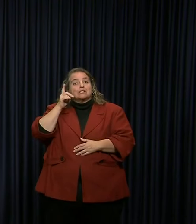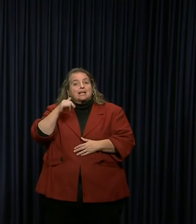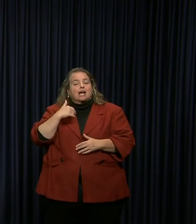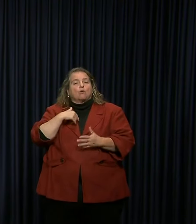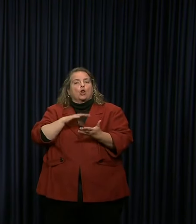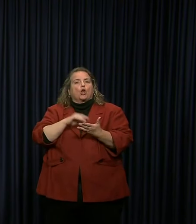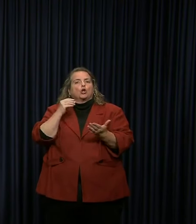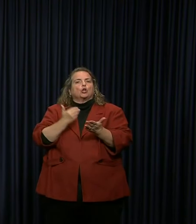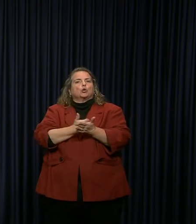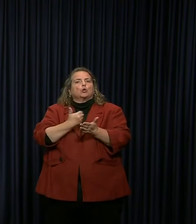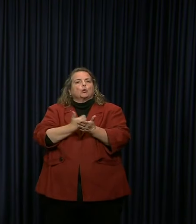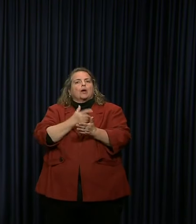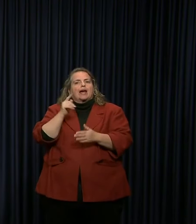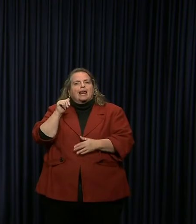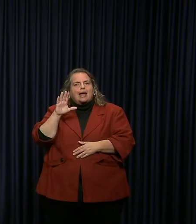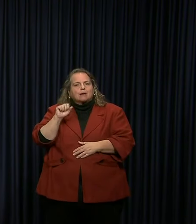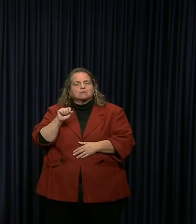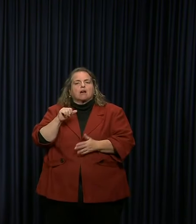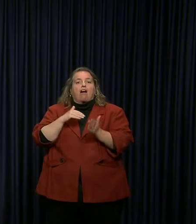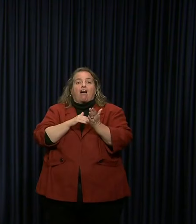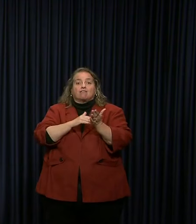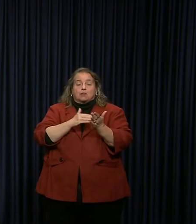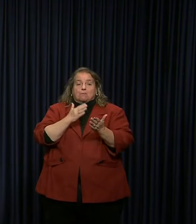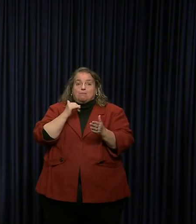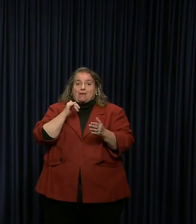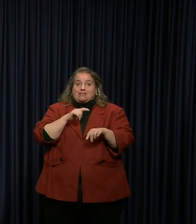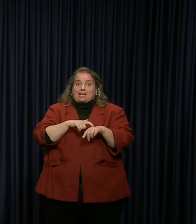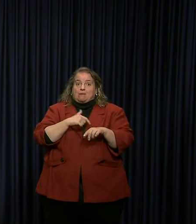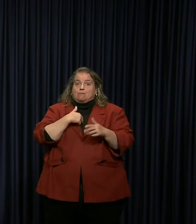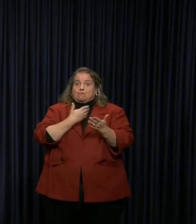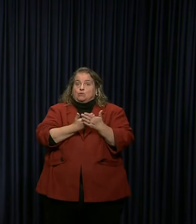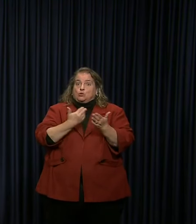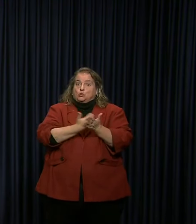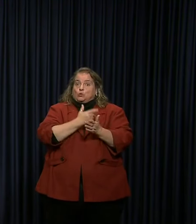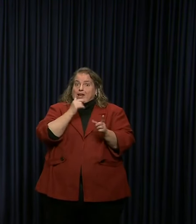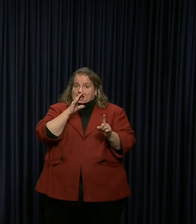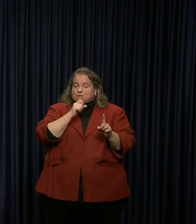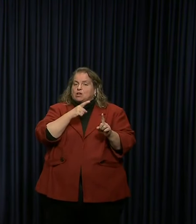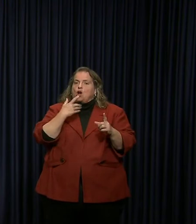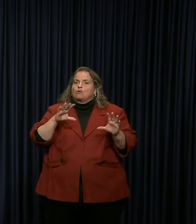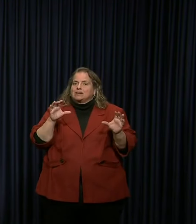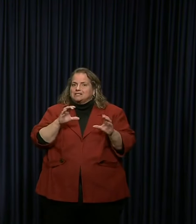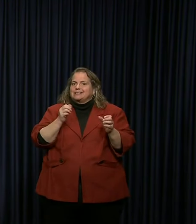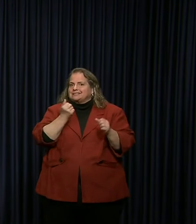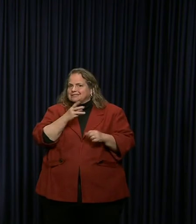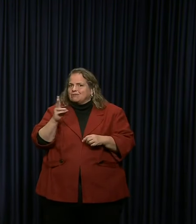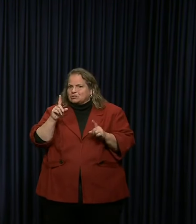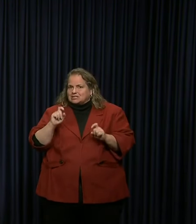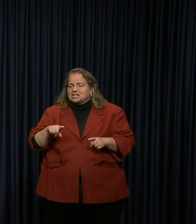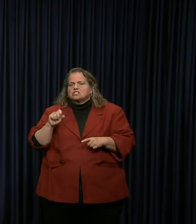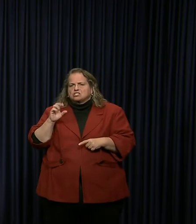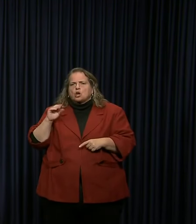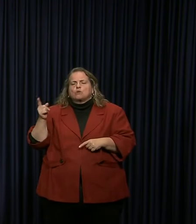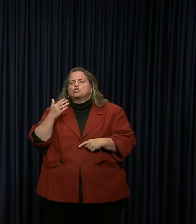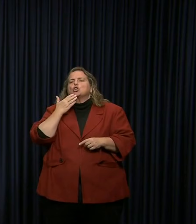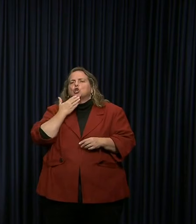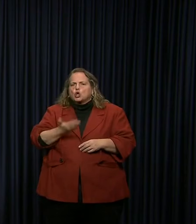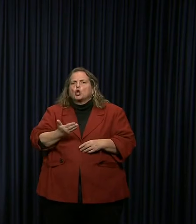new labs, and oftentimes by the time we get to them, they've conducted a number of tests, so this is a firm number